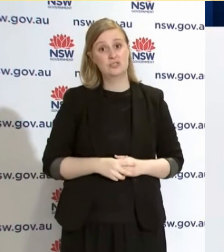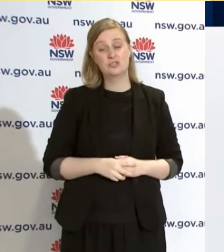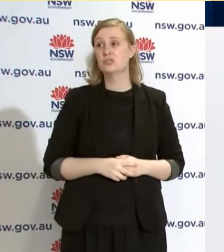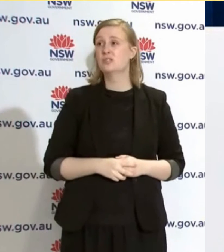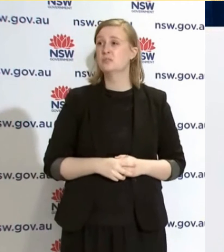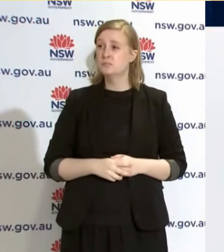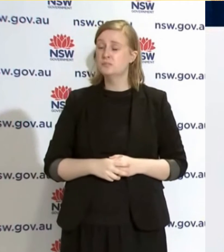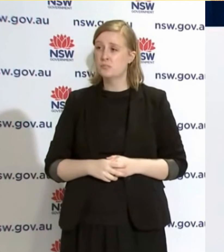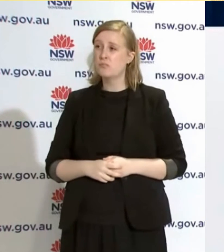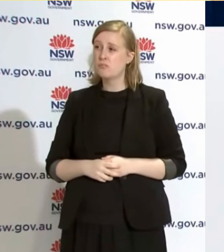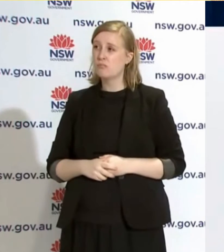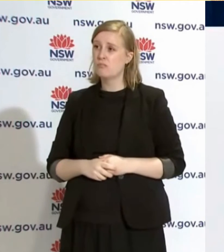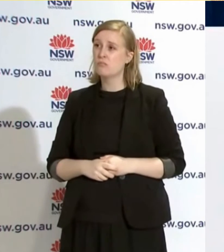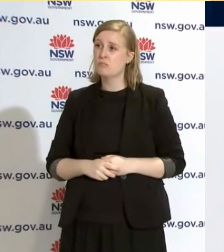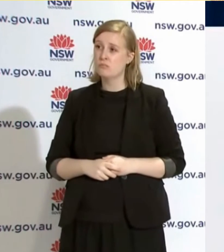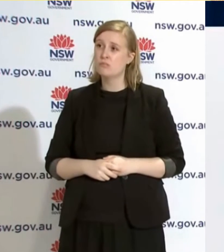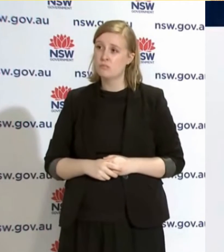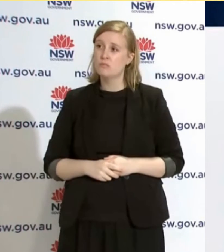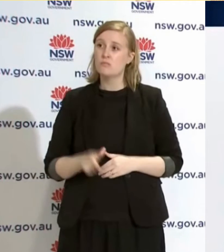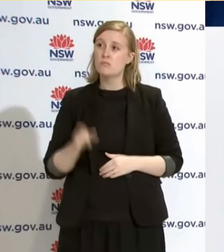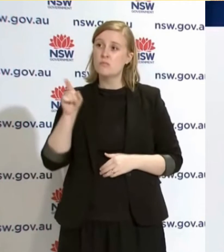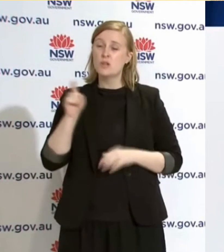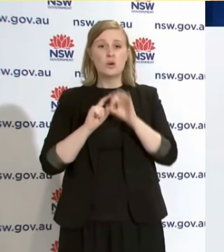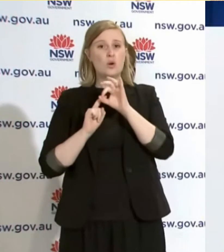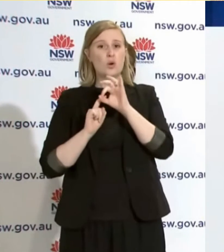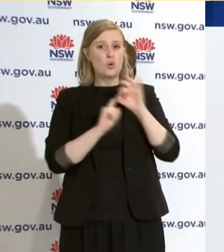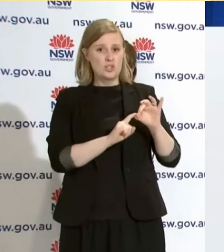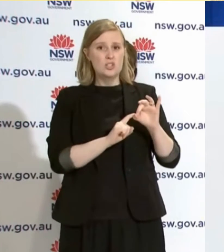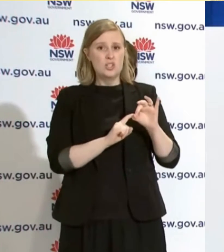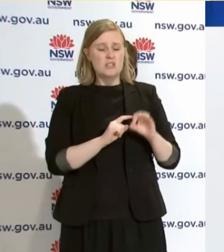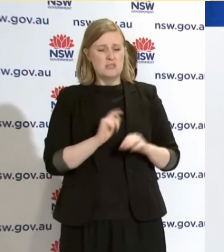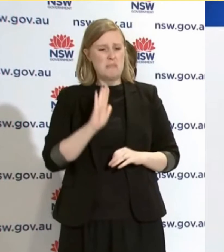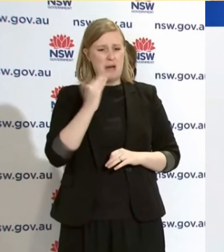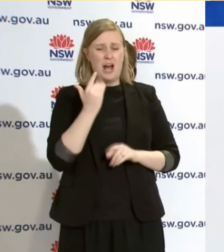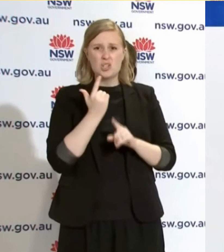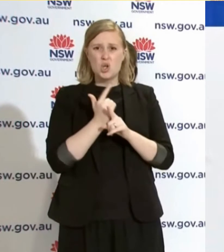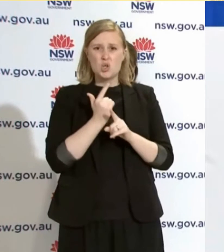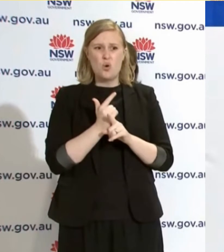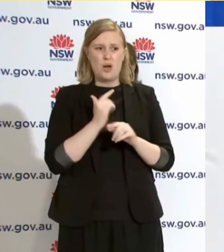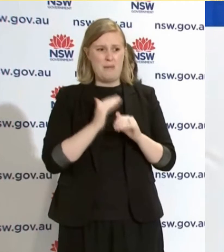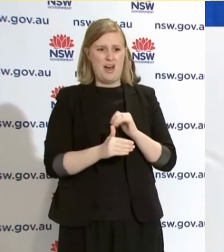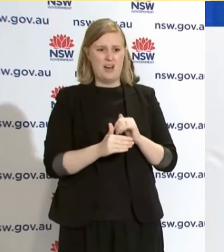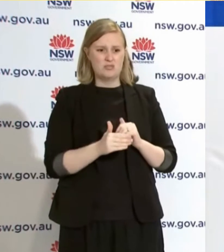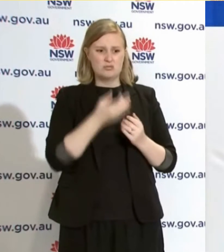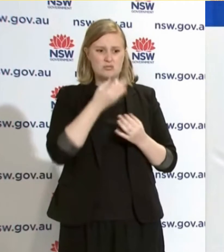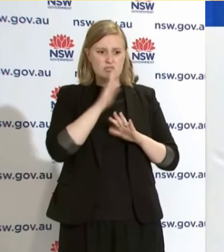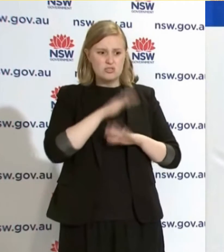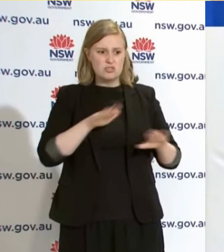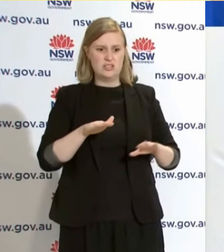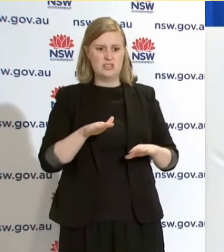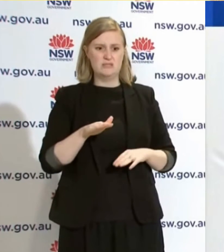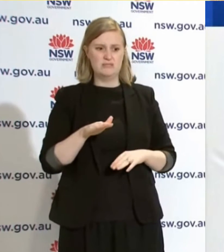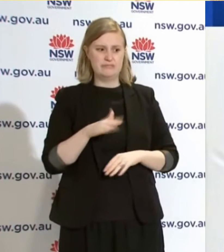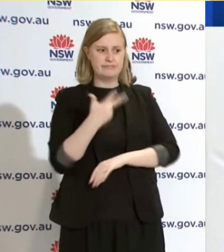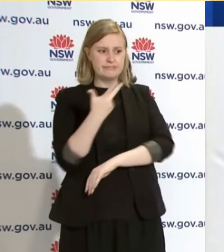freedom that we're going to get. If Dr. Chant says she's not comfortable with sending children back to school until they're vaccinated, and if Dr. Chant says that she doesn't feel